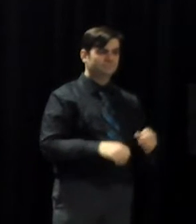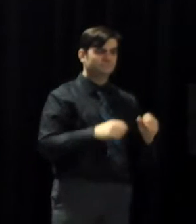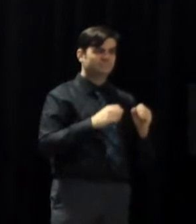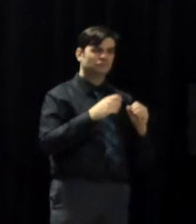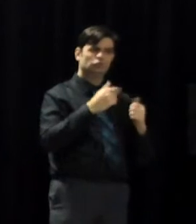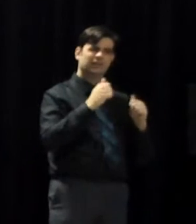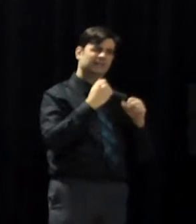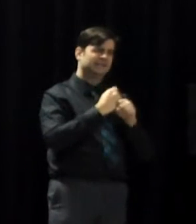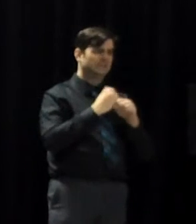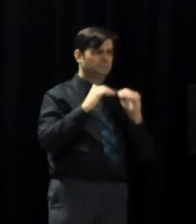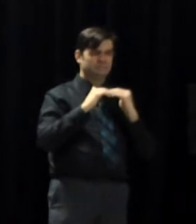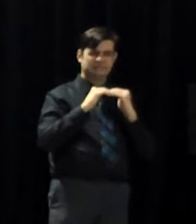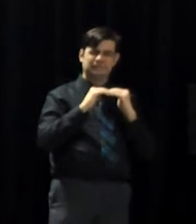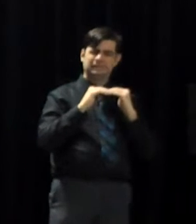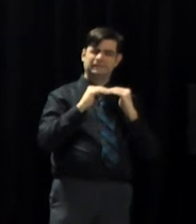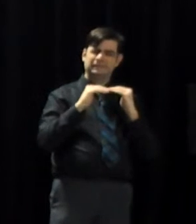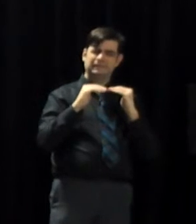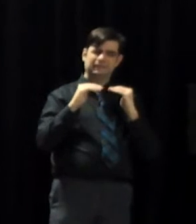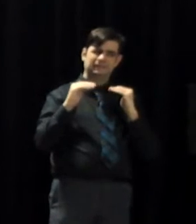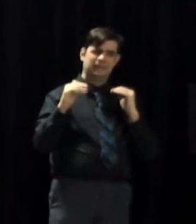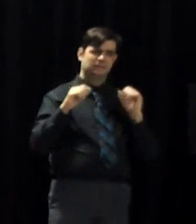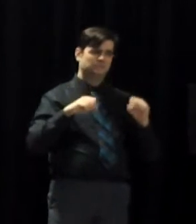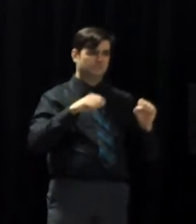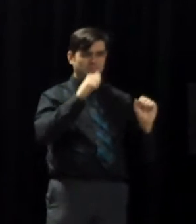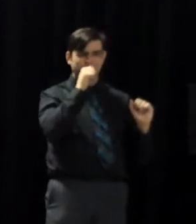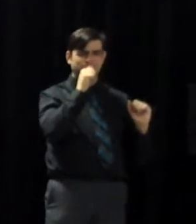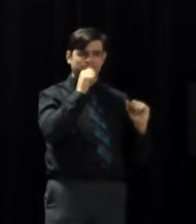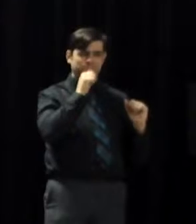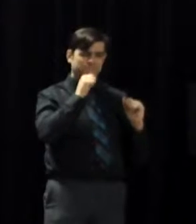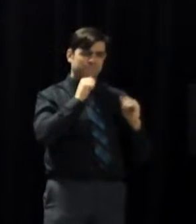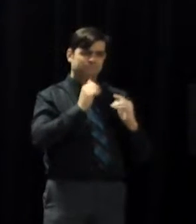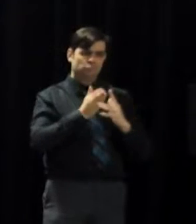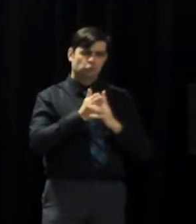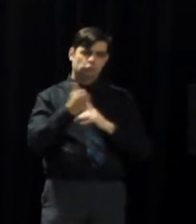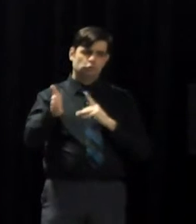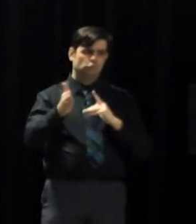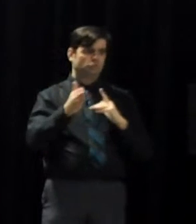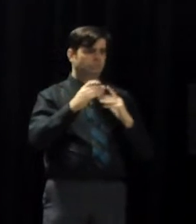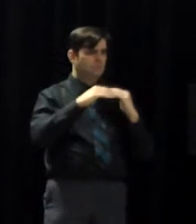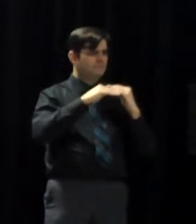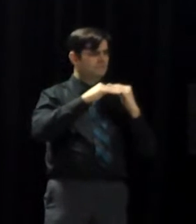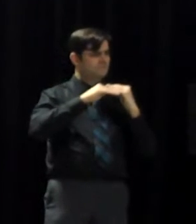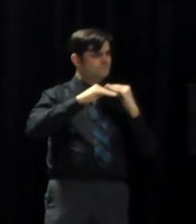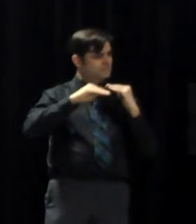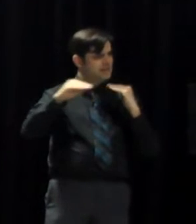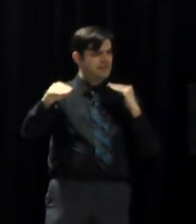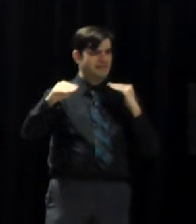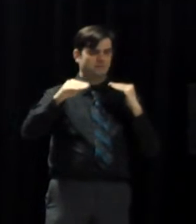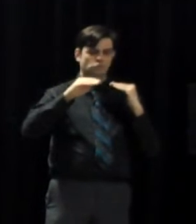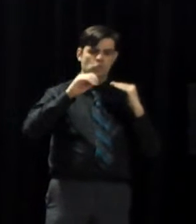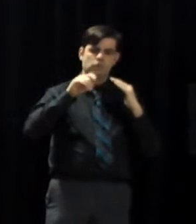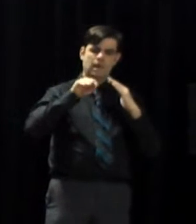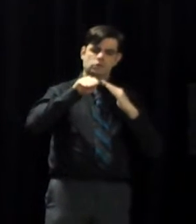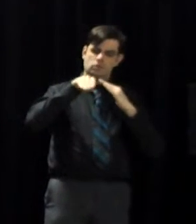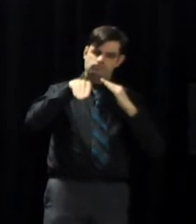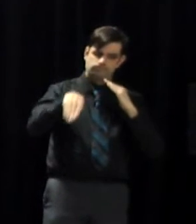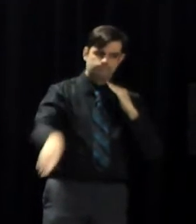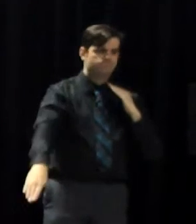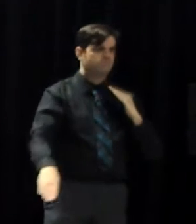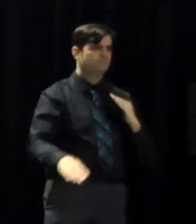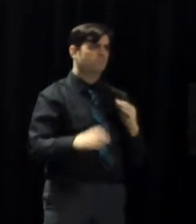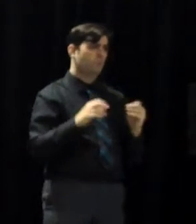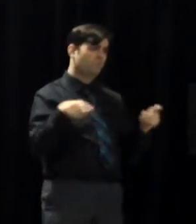so that we get through it and we can really get it flattened and start to get it curved. That's what we really got to